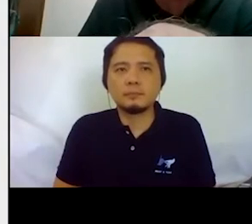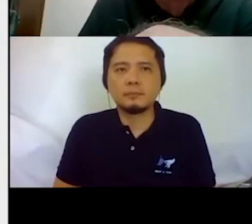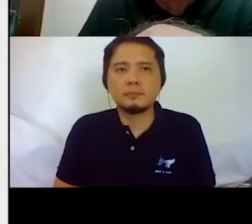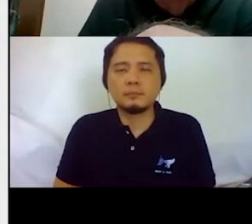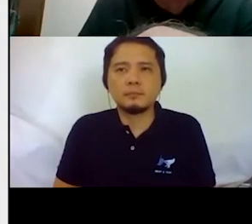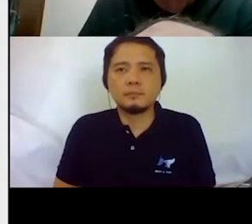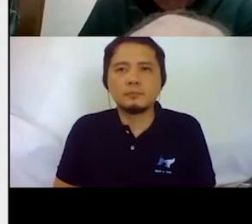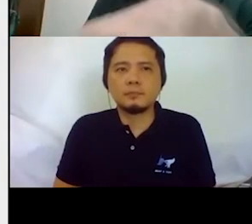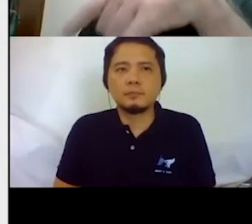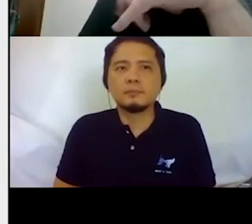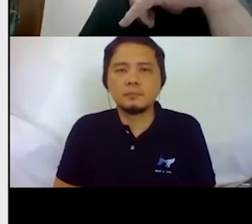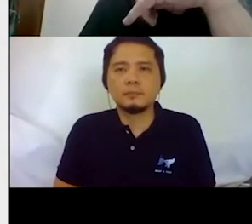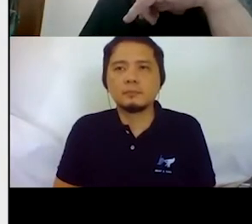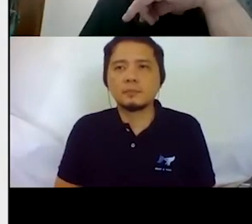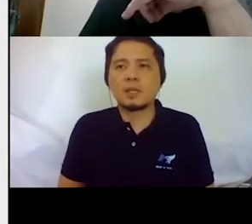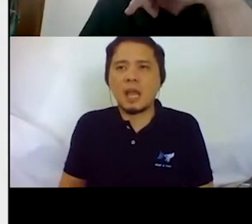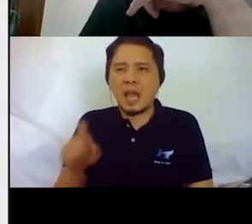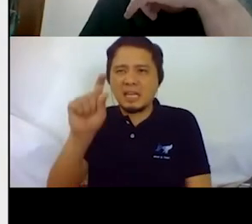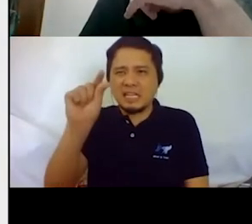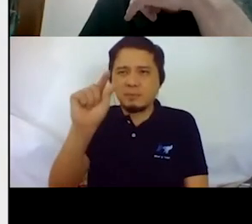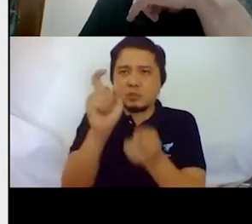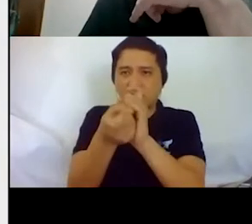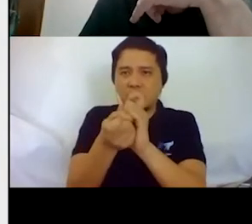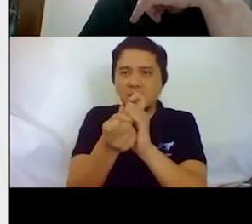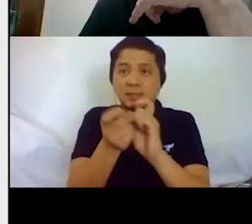I made a couple of changes here in red.